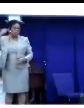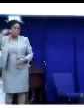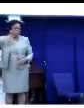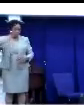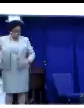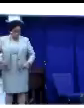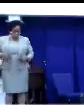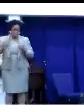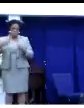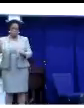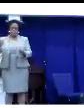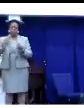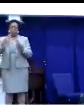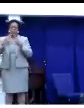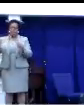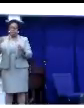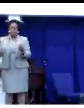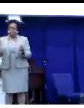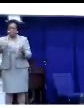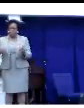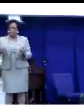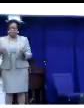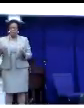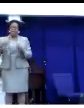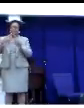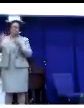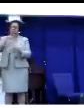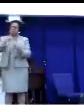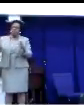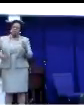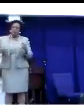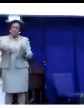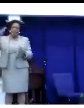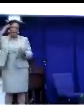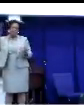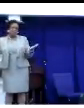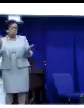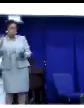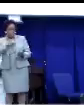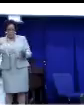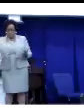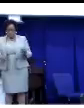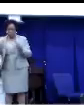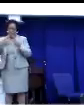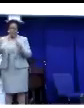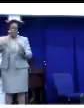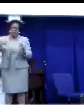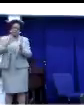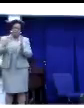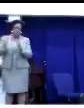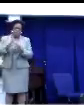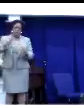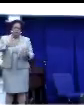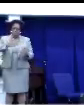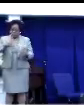life and tell me do this because thus saith the Lord. I know what the Lord said. The Bible said, and my